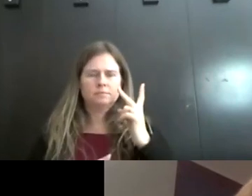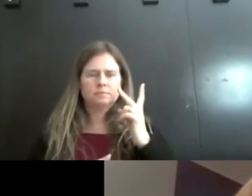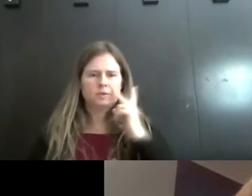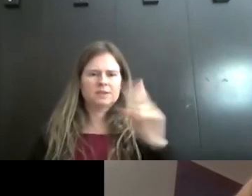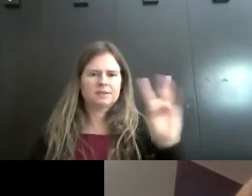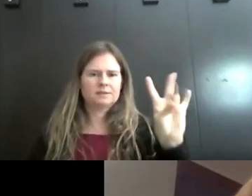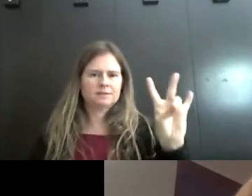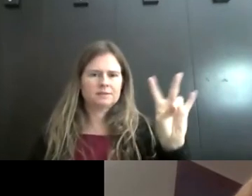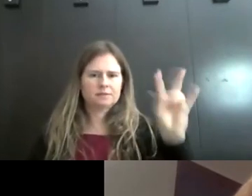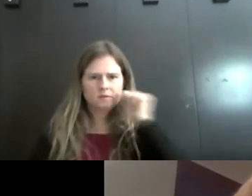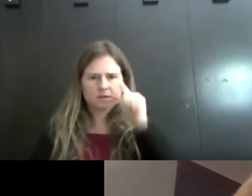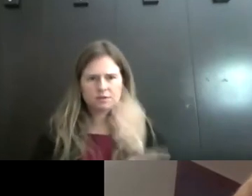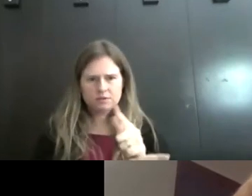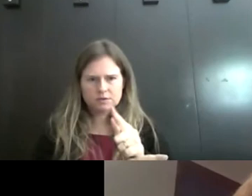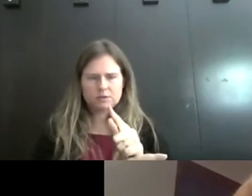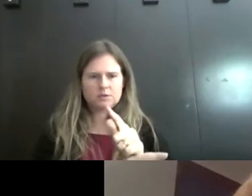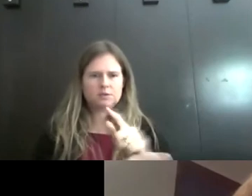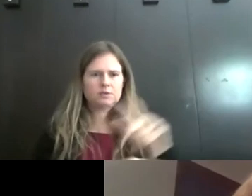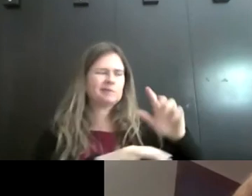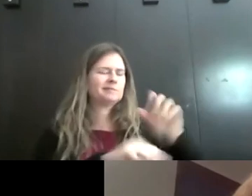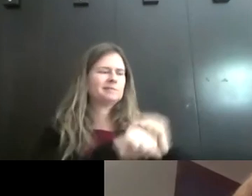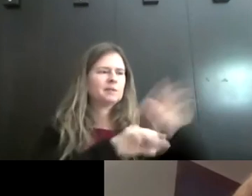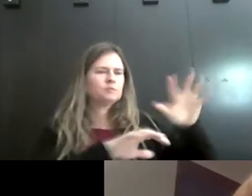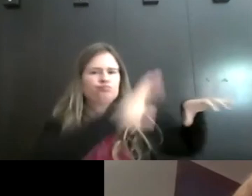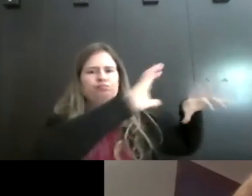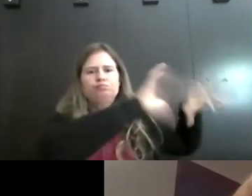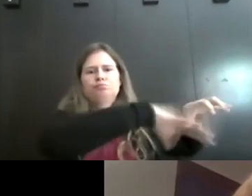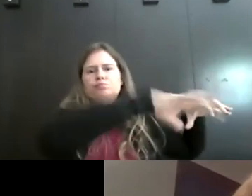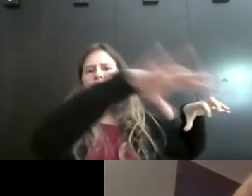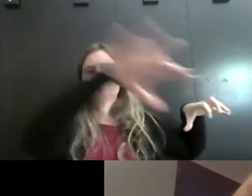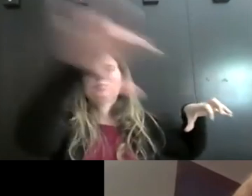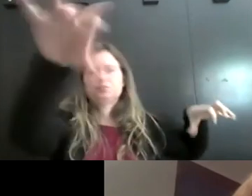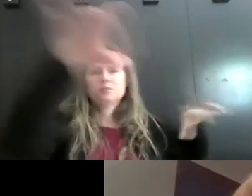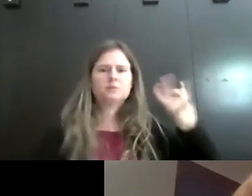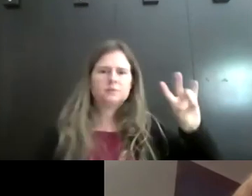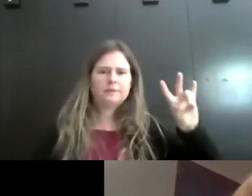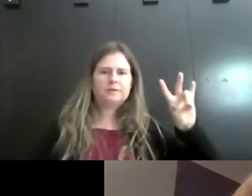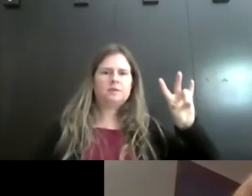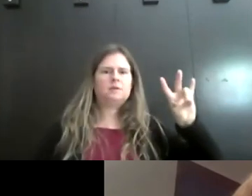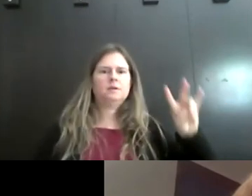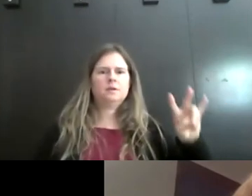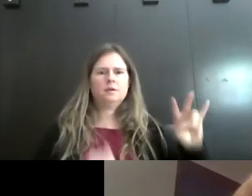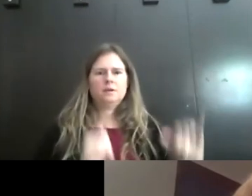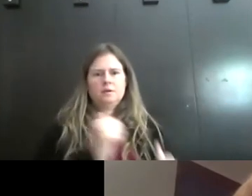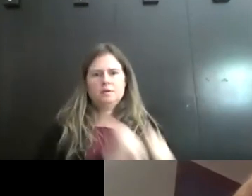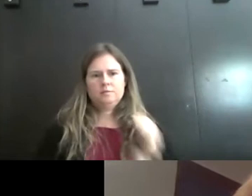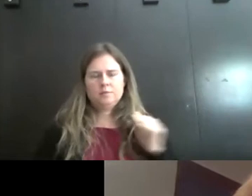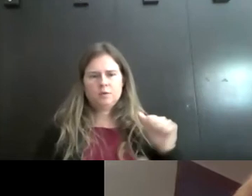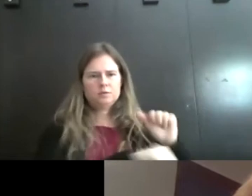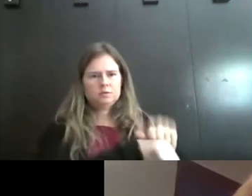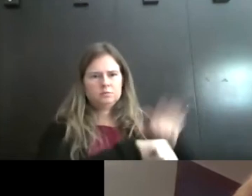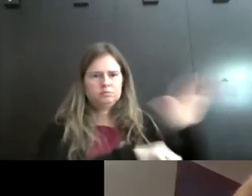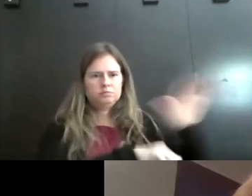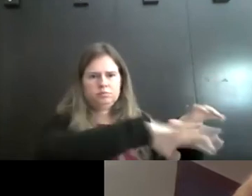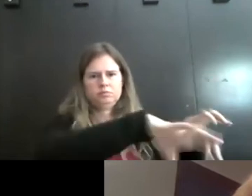going from San Luis Obispo to Morro Bay, that almost every peak, I said, we've been here for 13,000